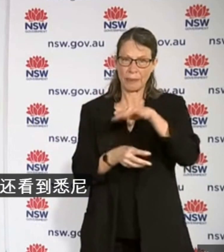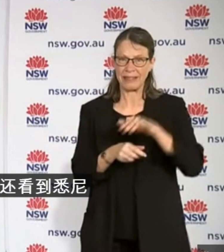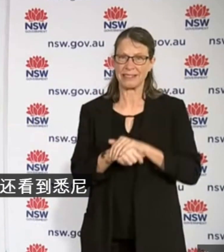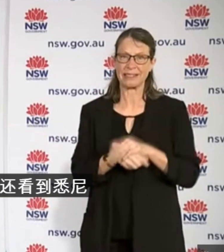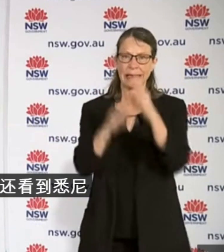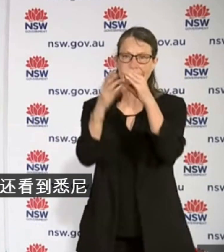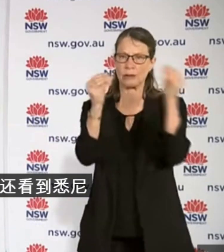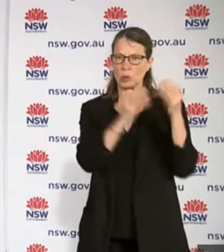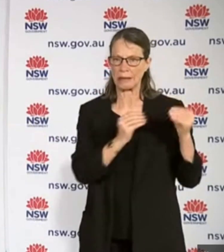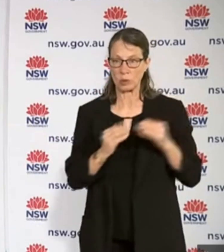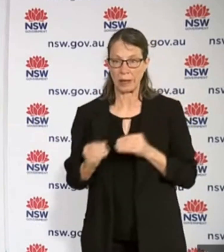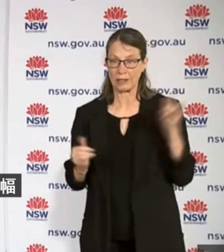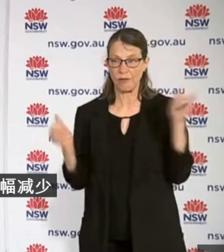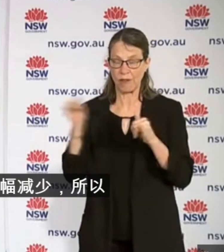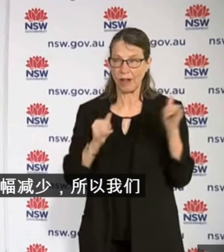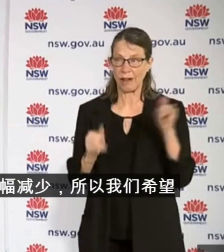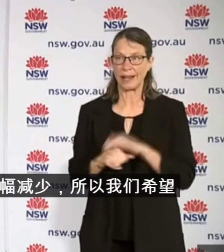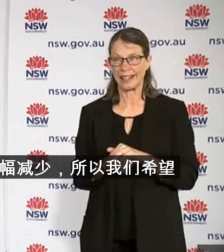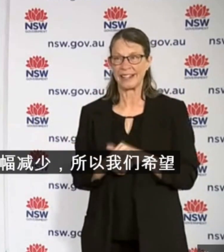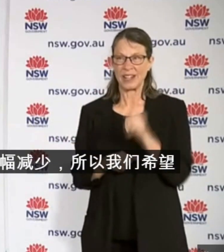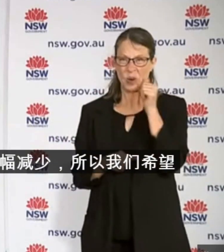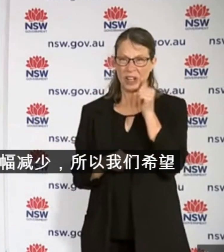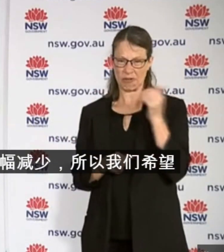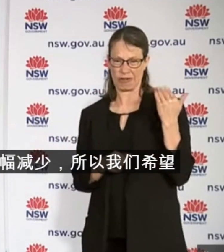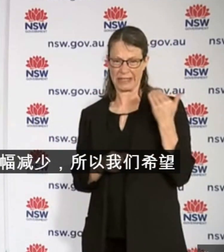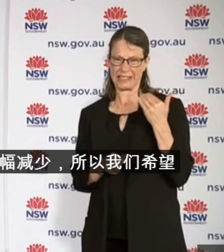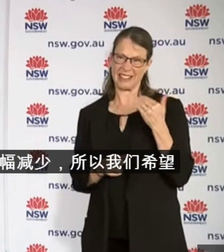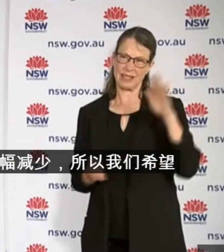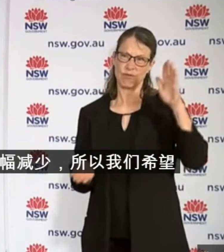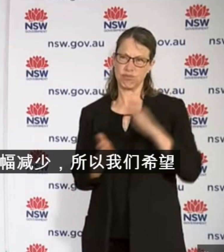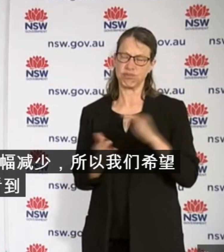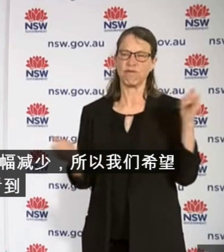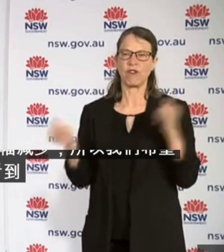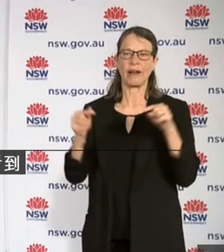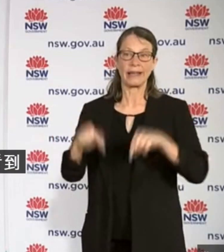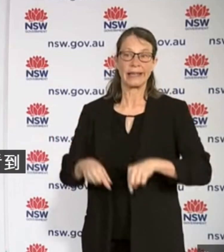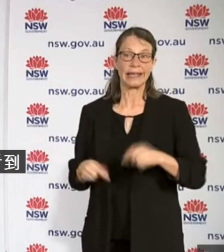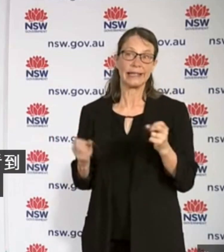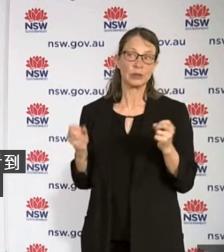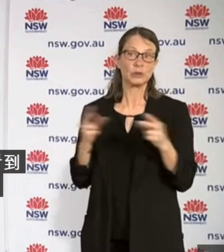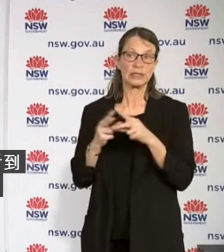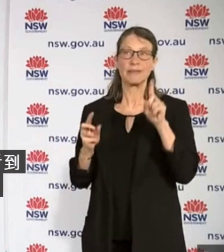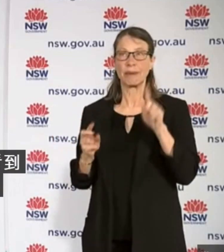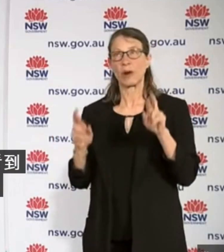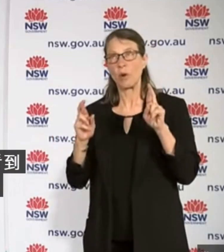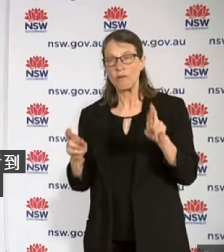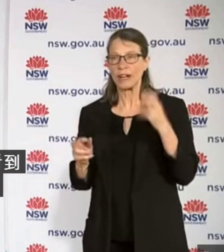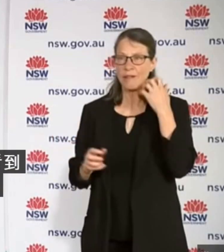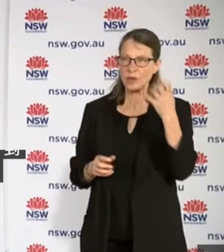reduction during the last few months in particular. So we want to see that resume. We want to see the future of tourism, international